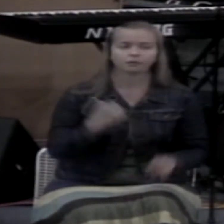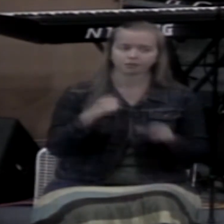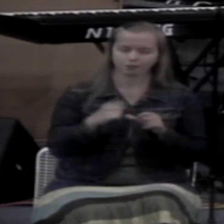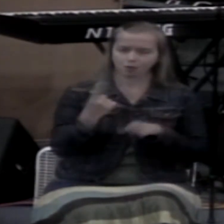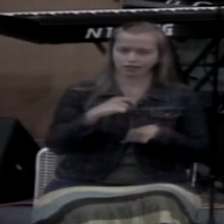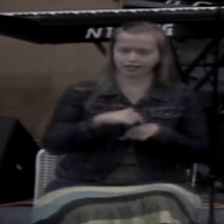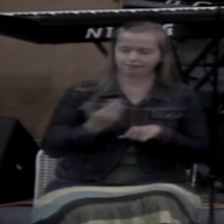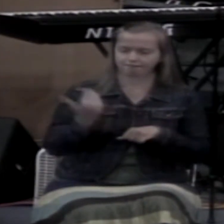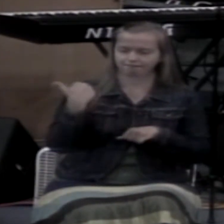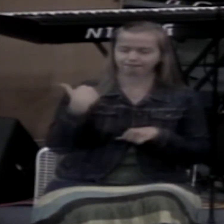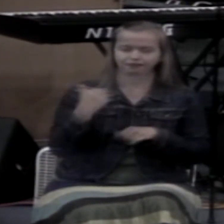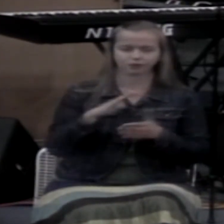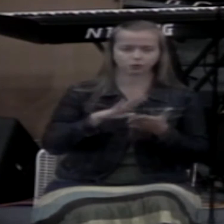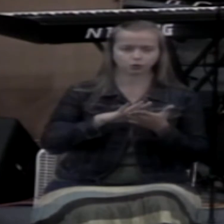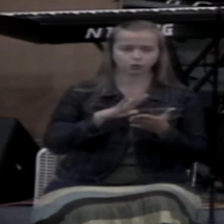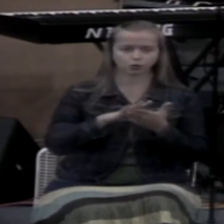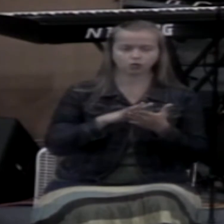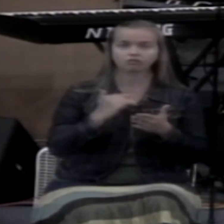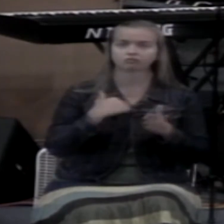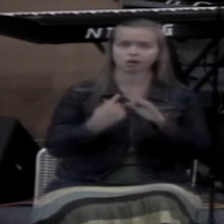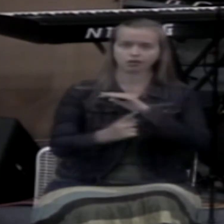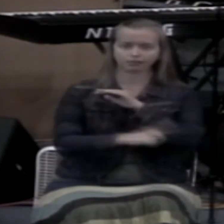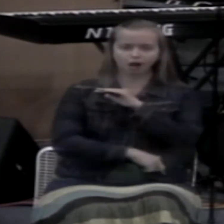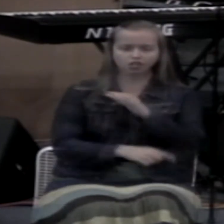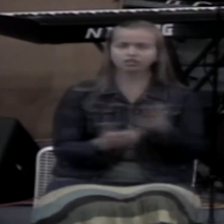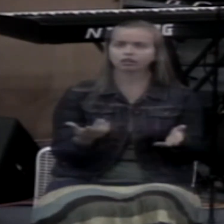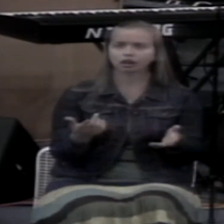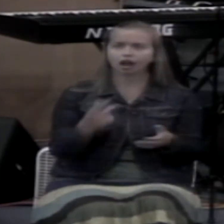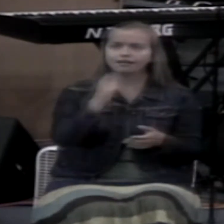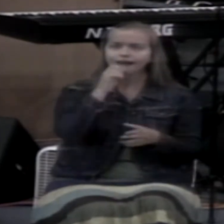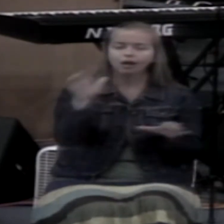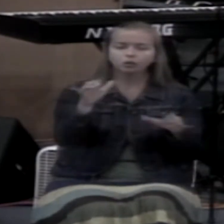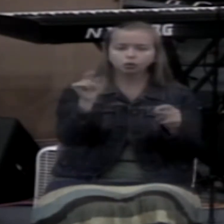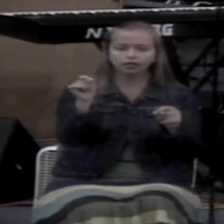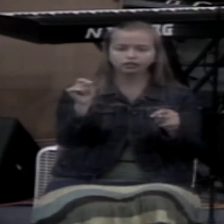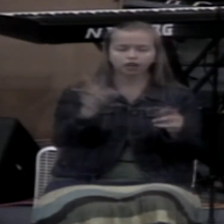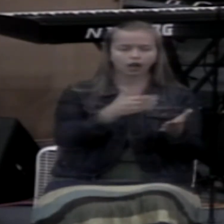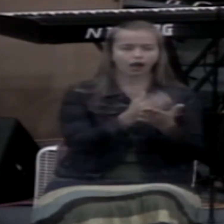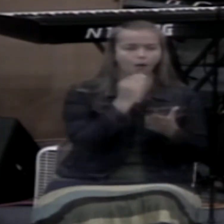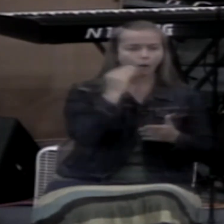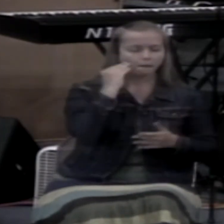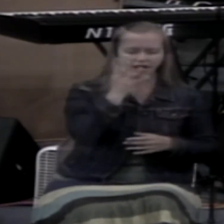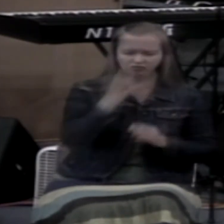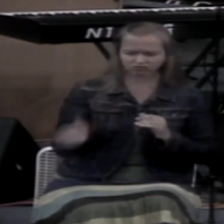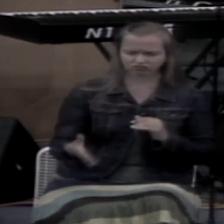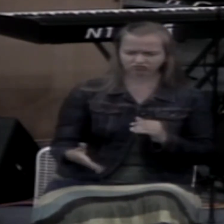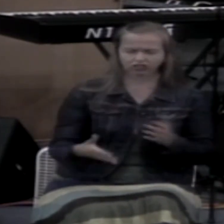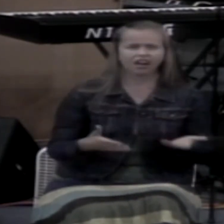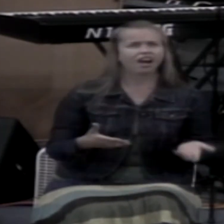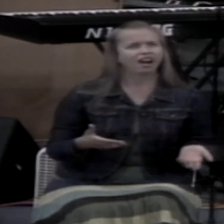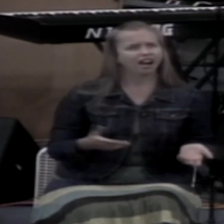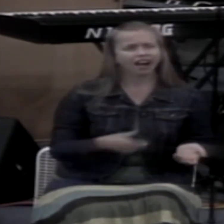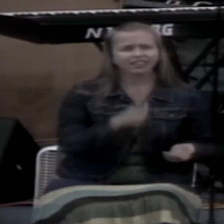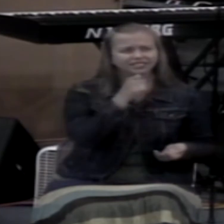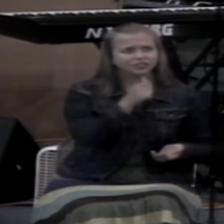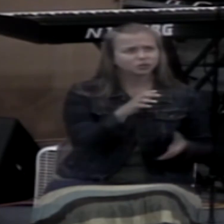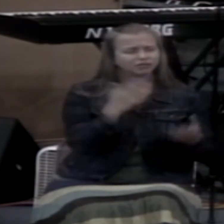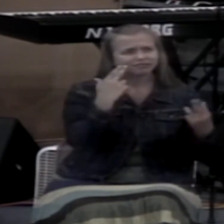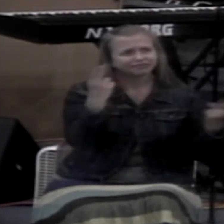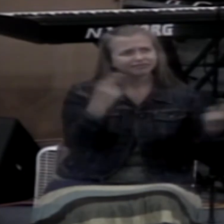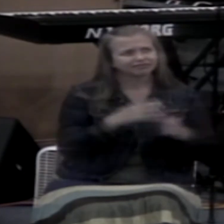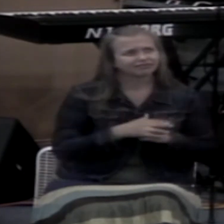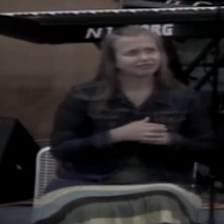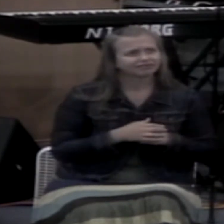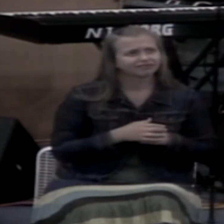And I told my mother, I want you to go and talk to the teacher. She said, I'm not going to investigate this. I put you in the hands of this